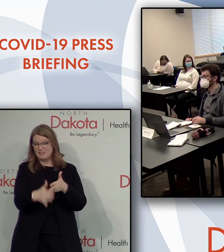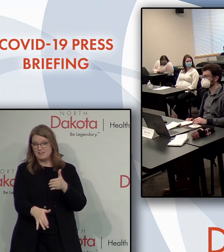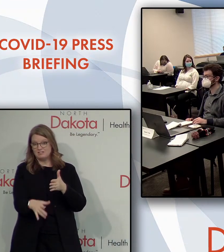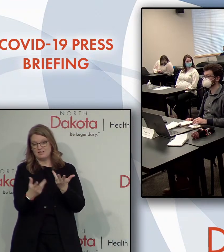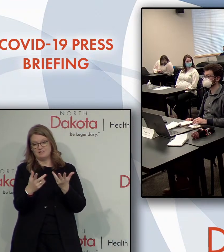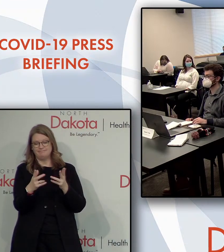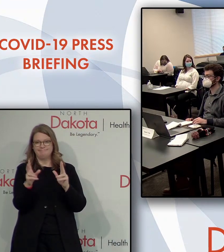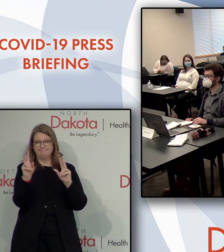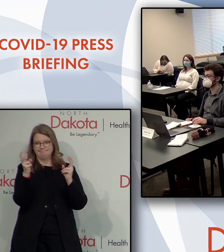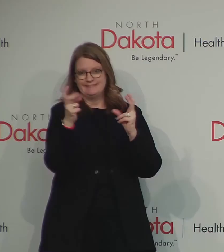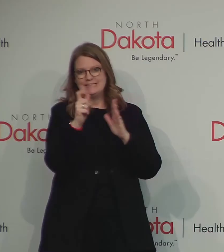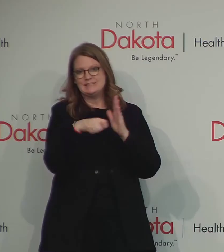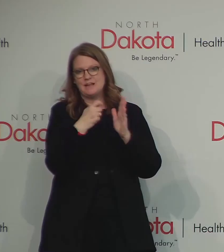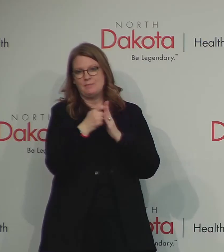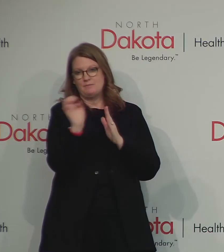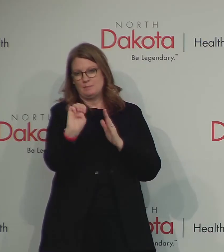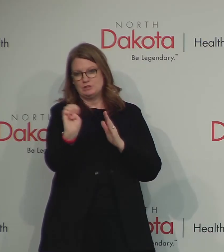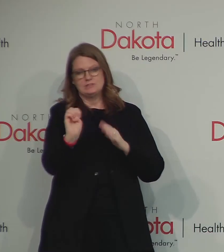emergency anytime soon?